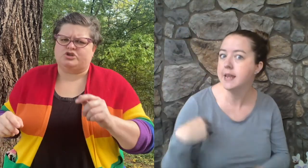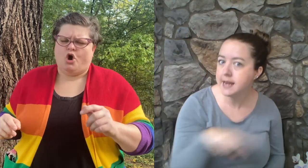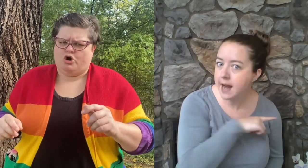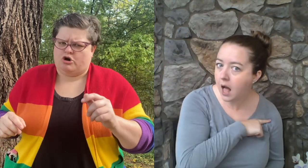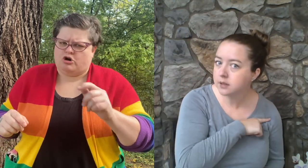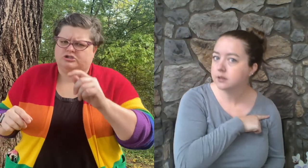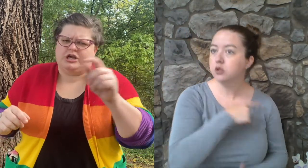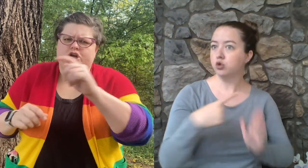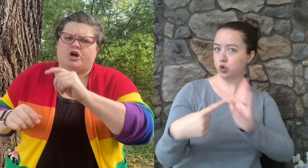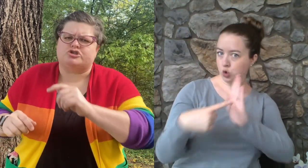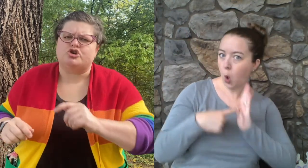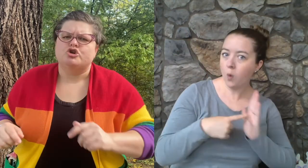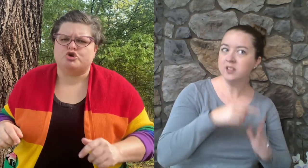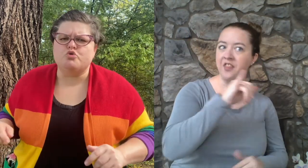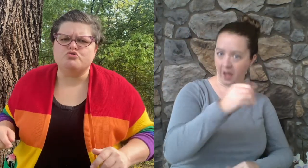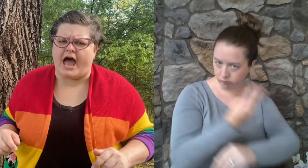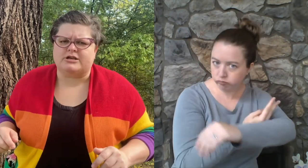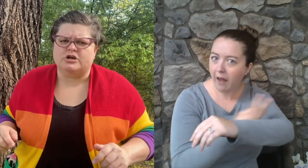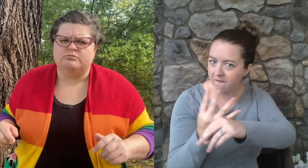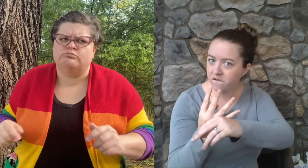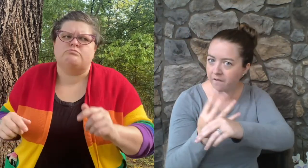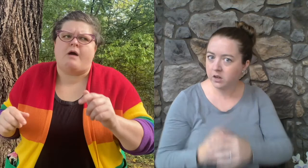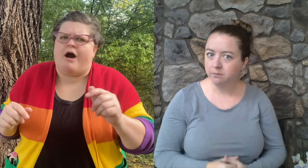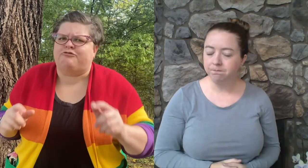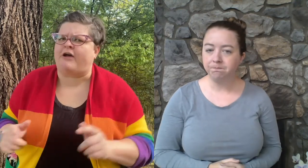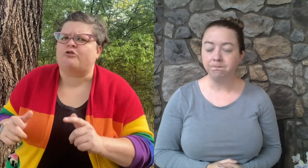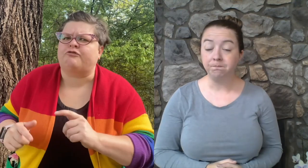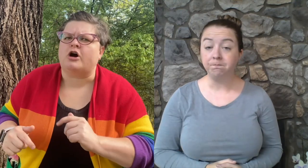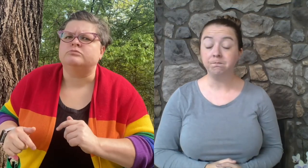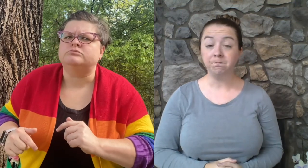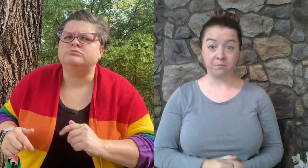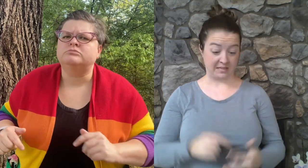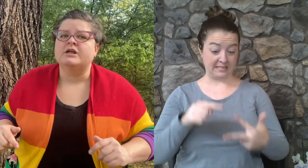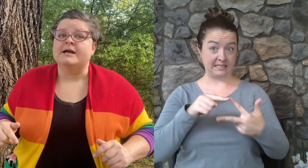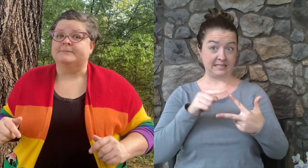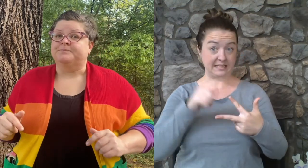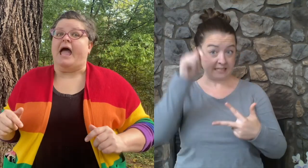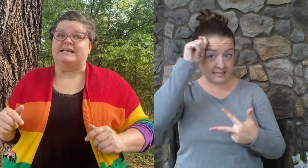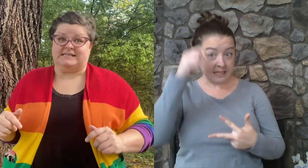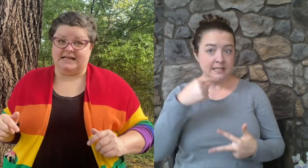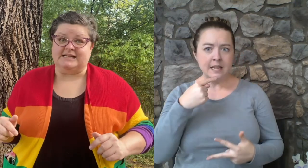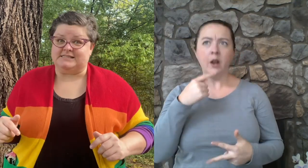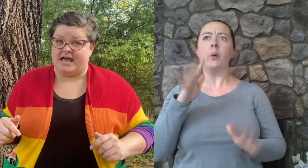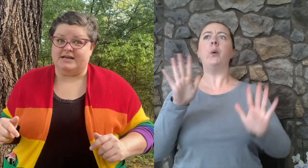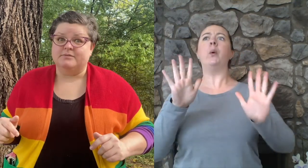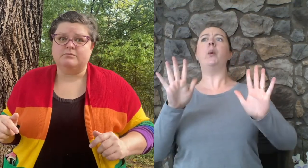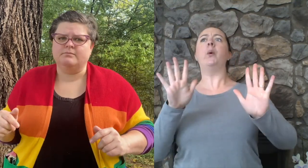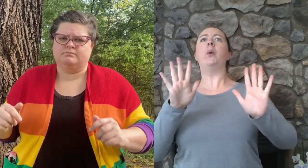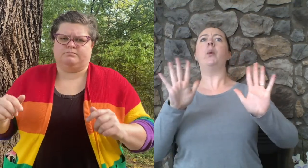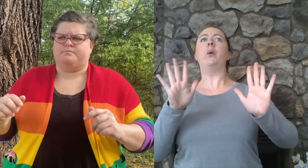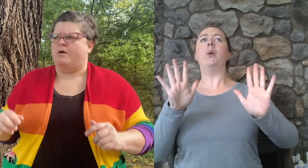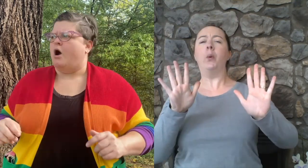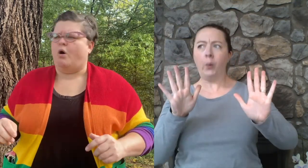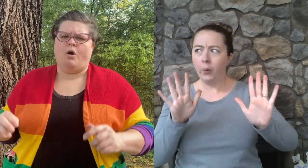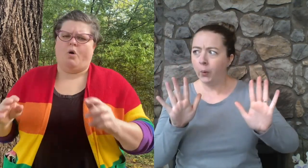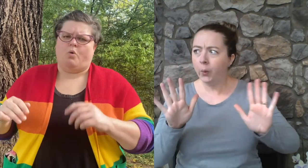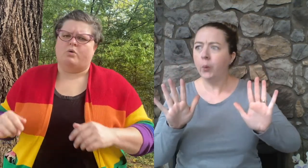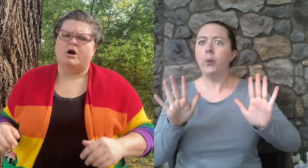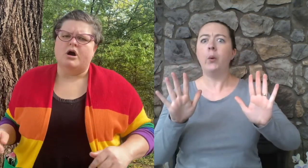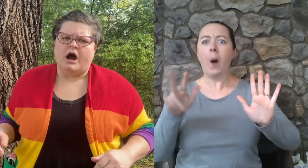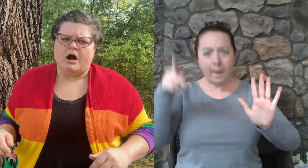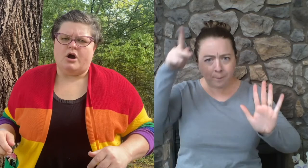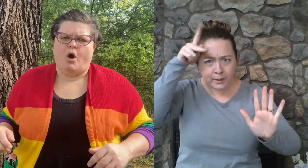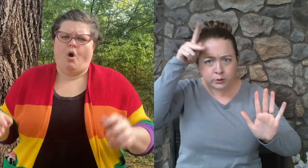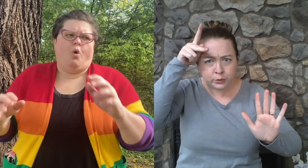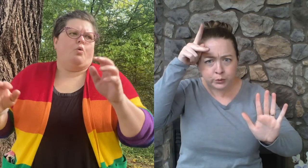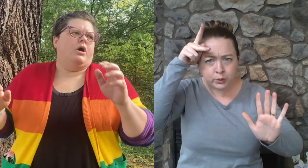must lead us to that alfalfa." And Tilly said, Oh,